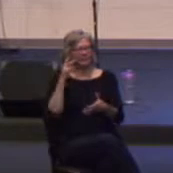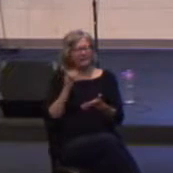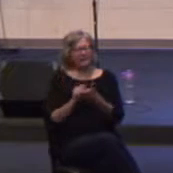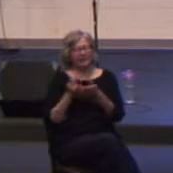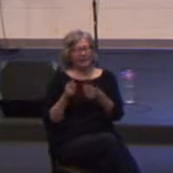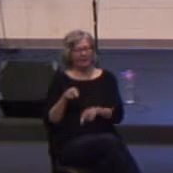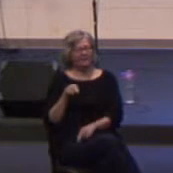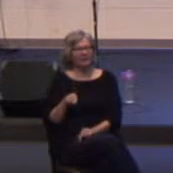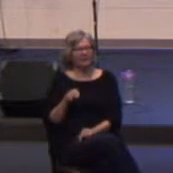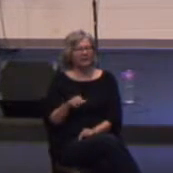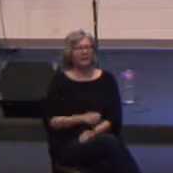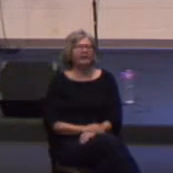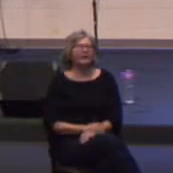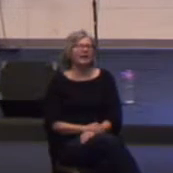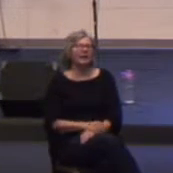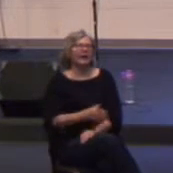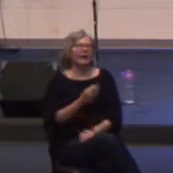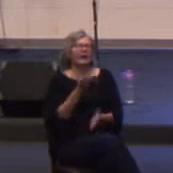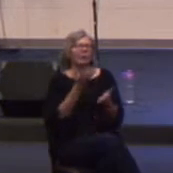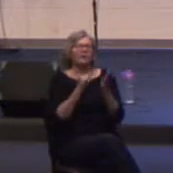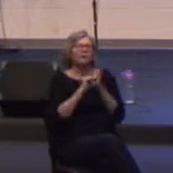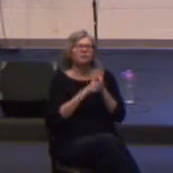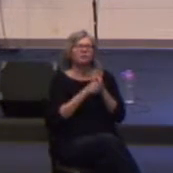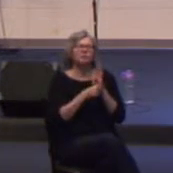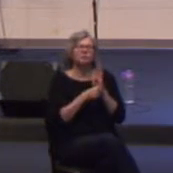I just want to sort of put a point again on how